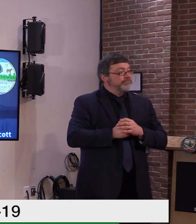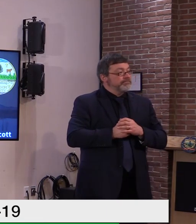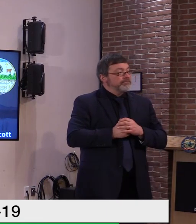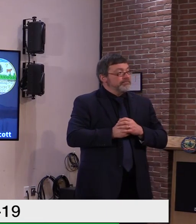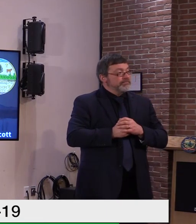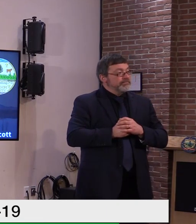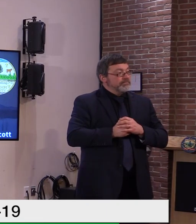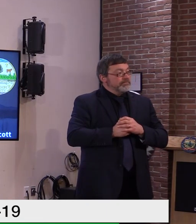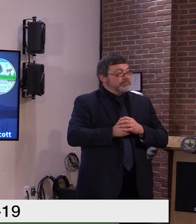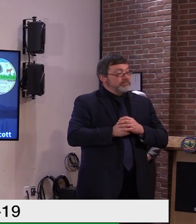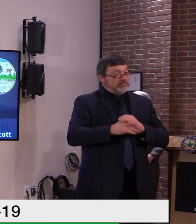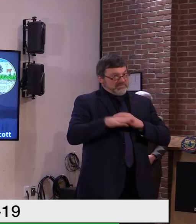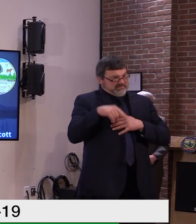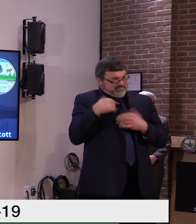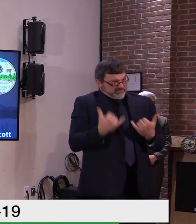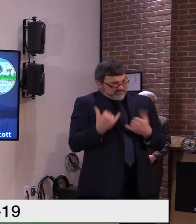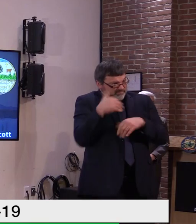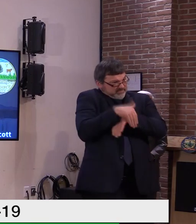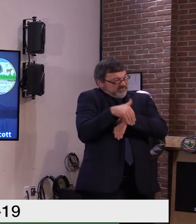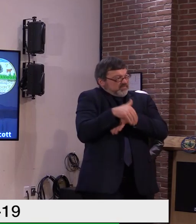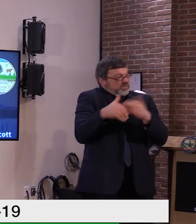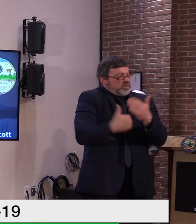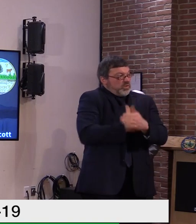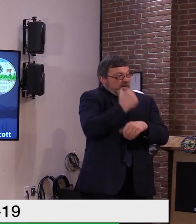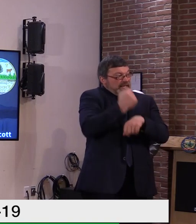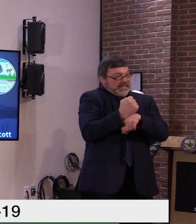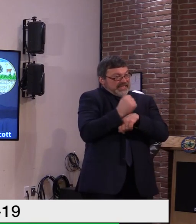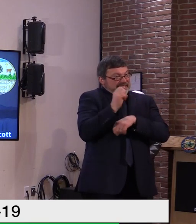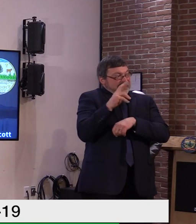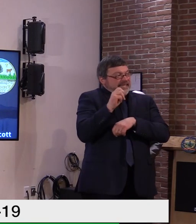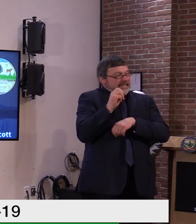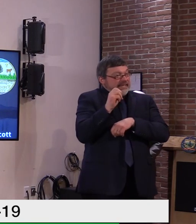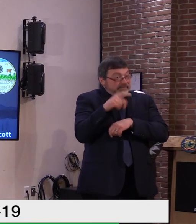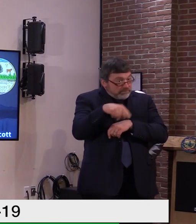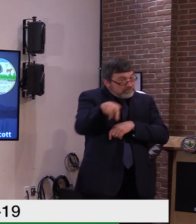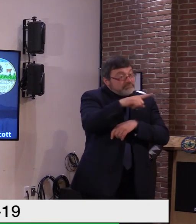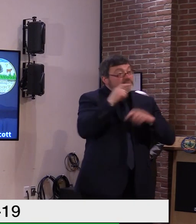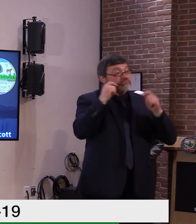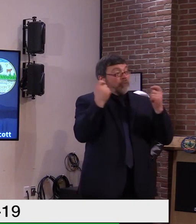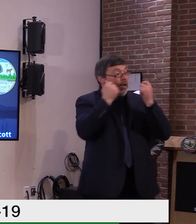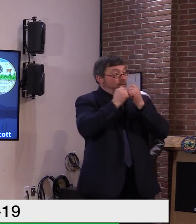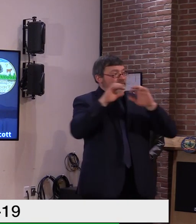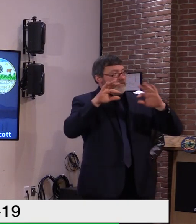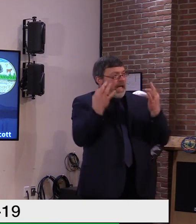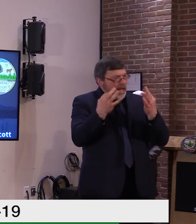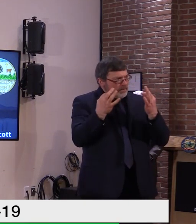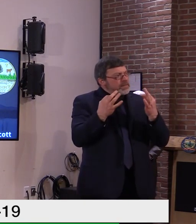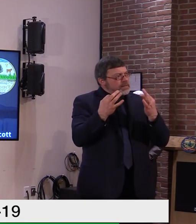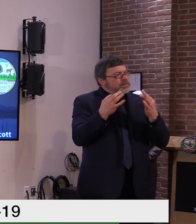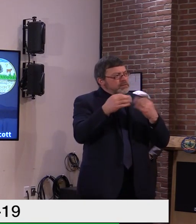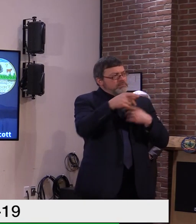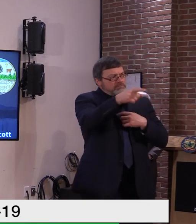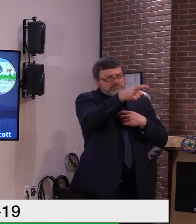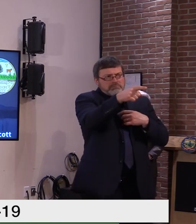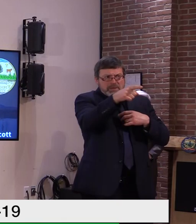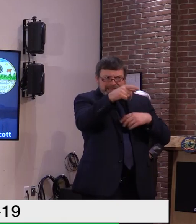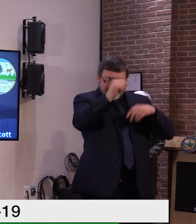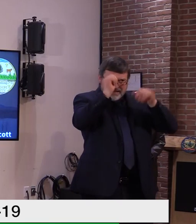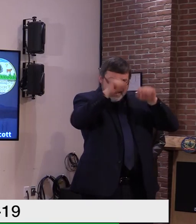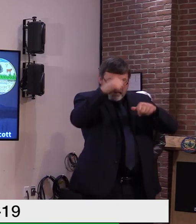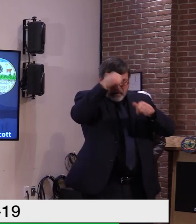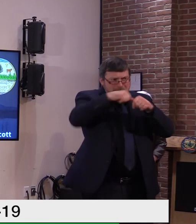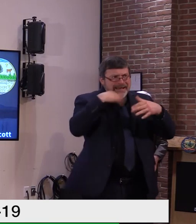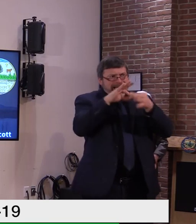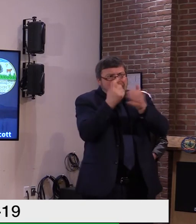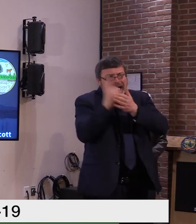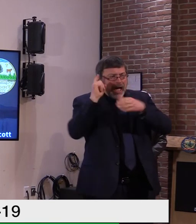household. And if you do gather, please get tested 7 days afterward. We could not have made